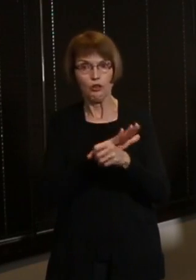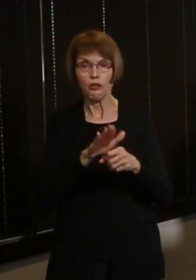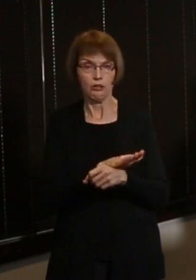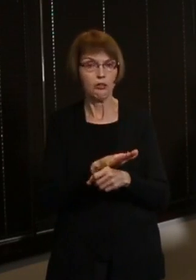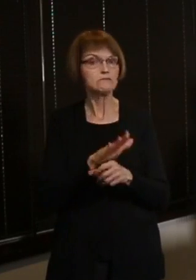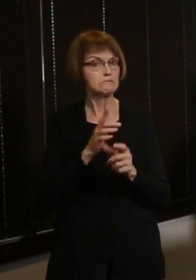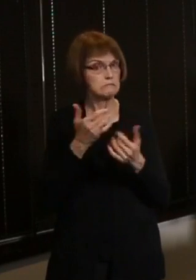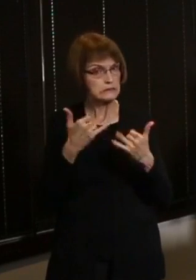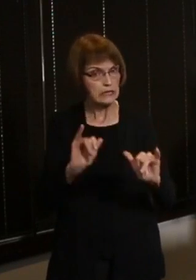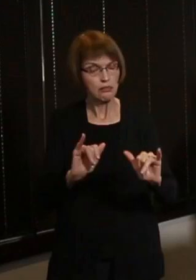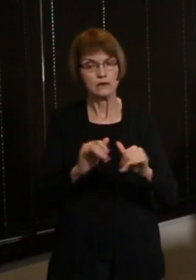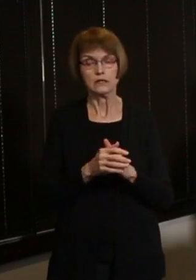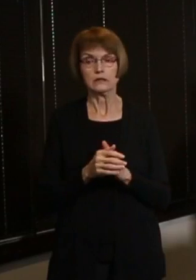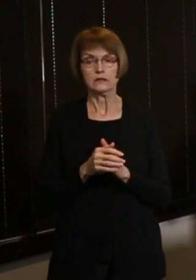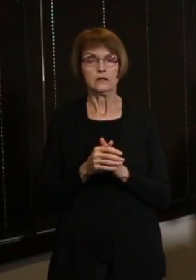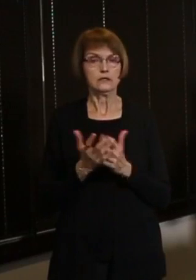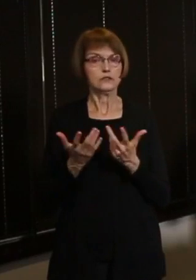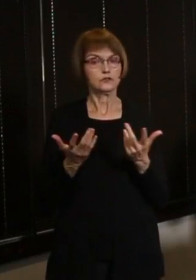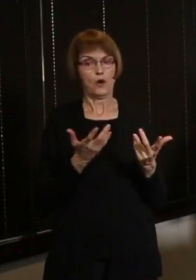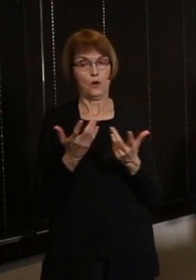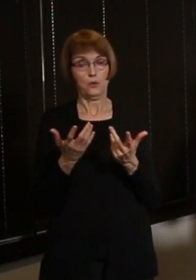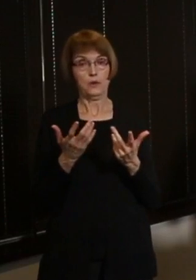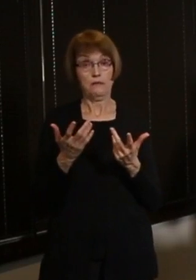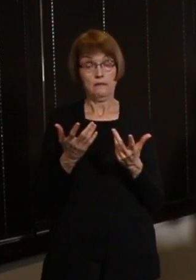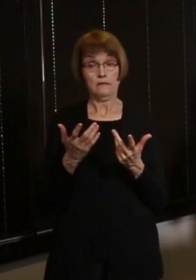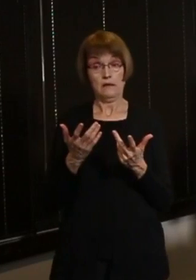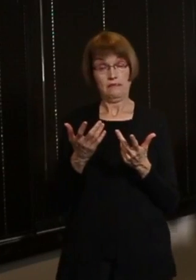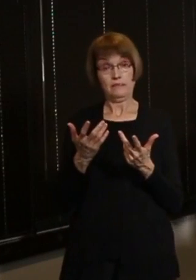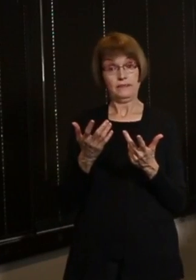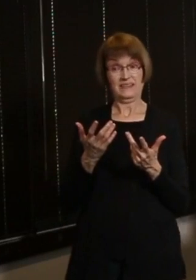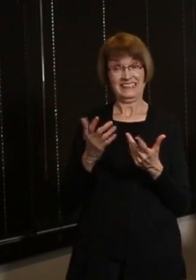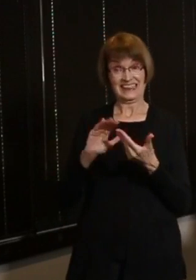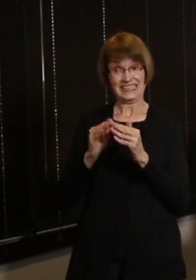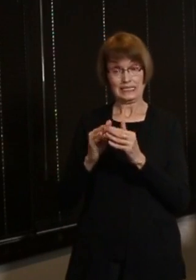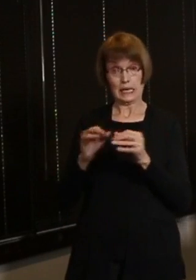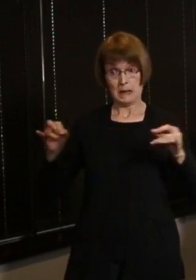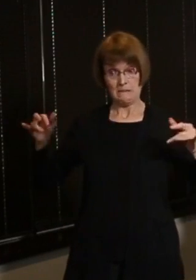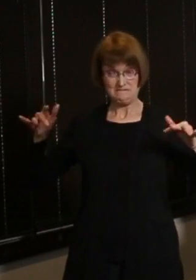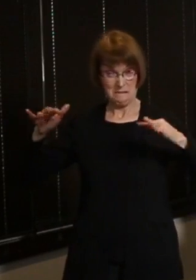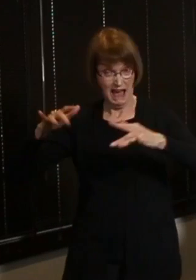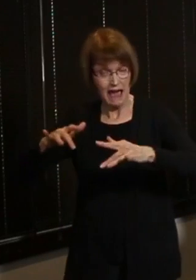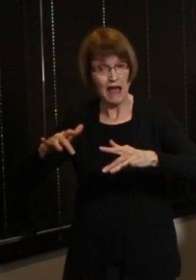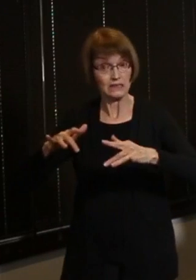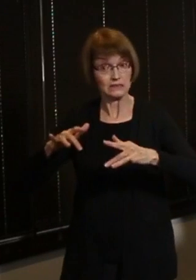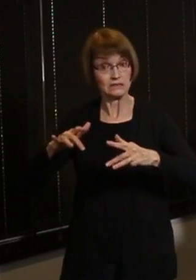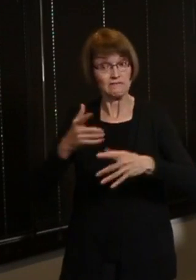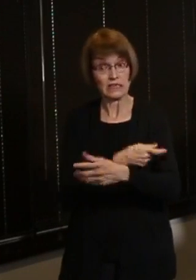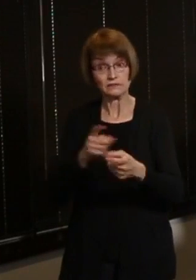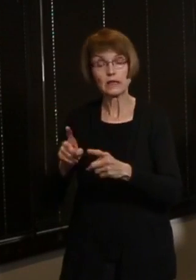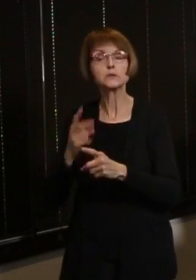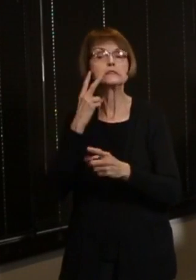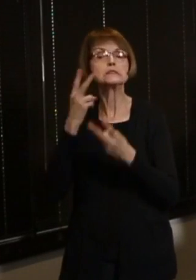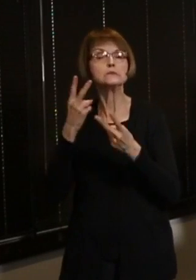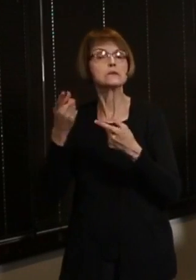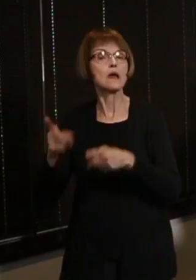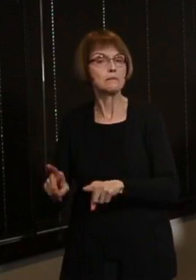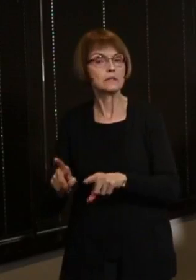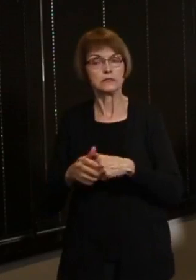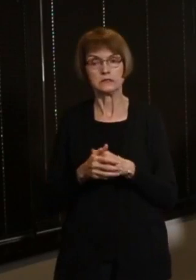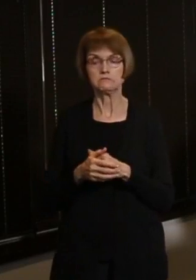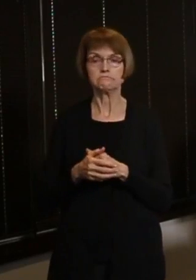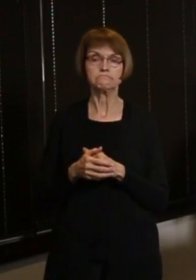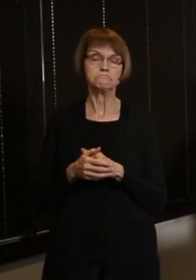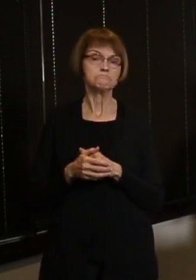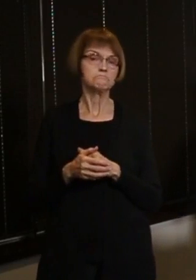vaccine. We'll have to see how that mass vax event plays out in the city, and whether they